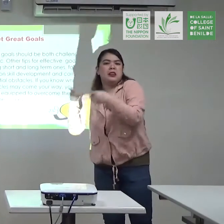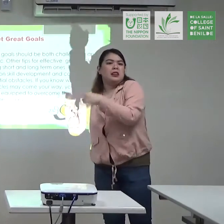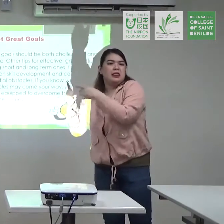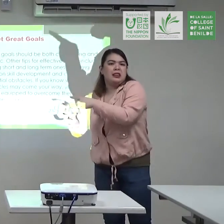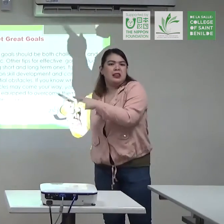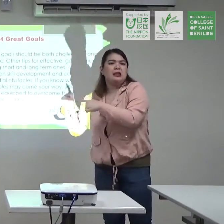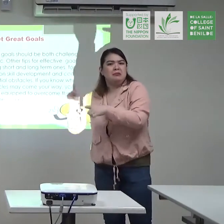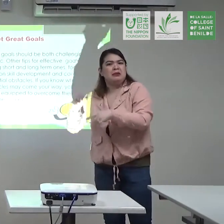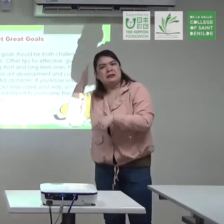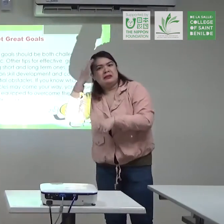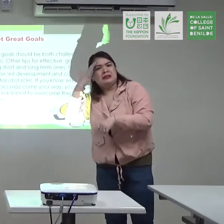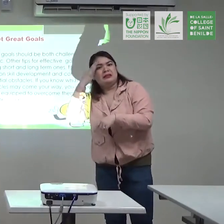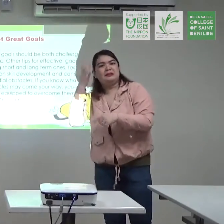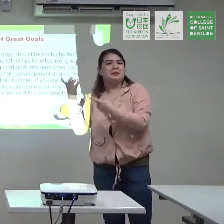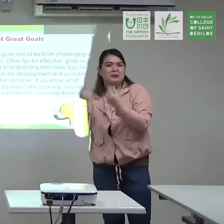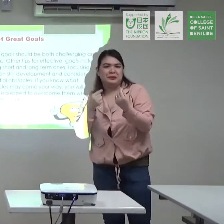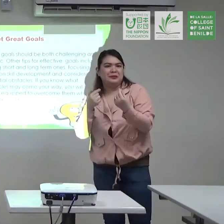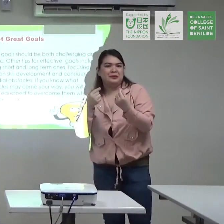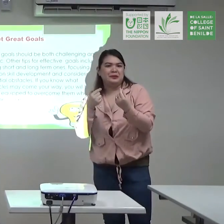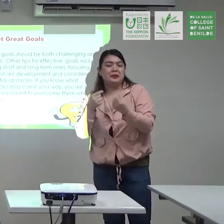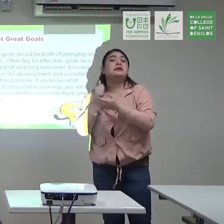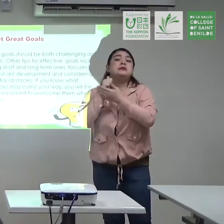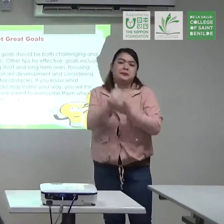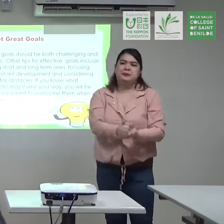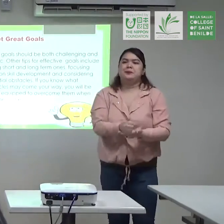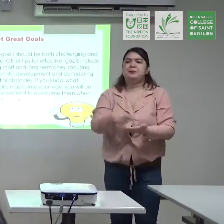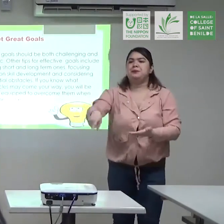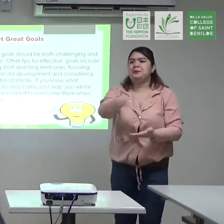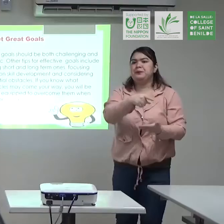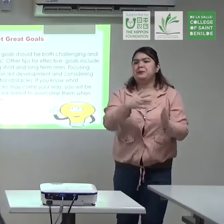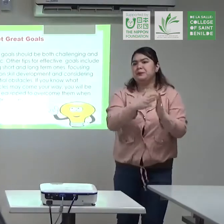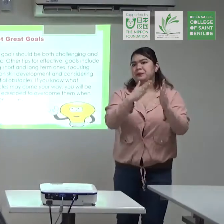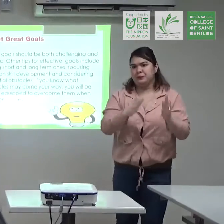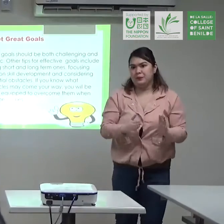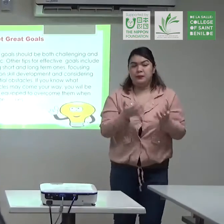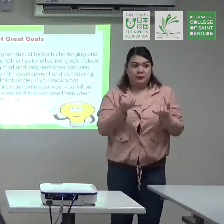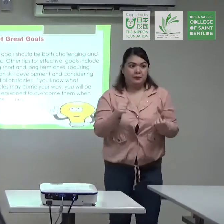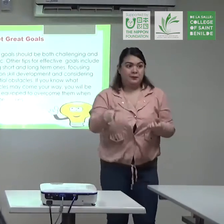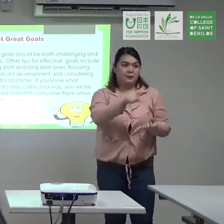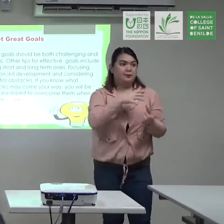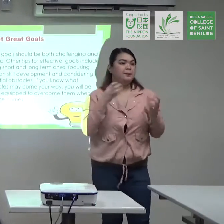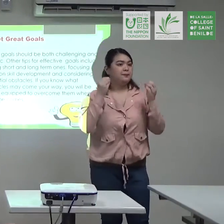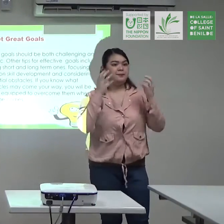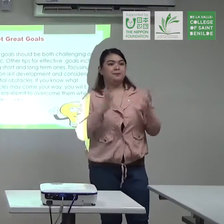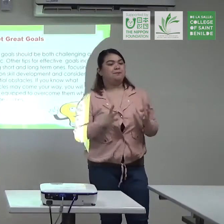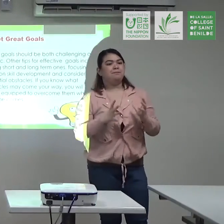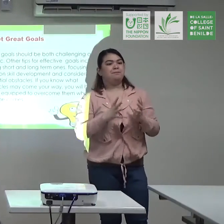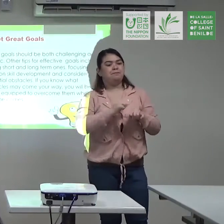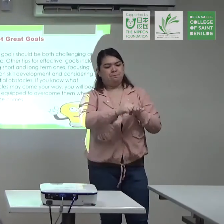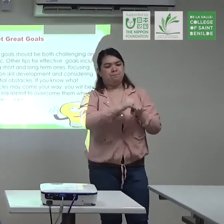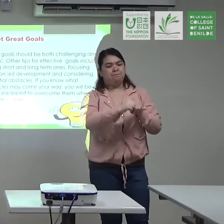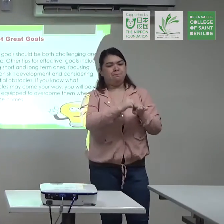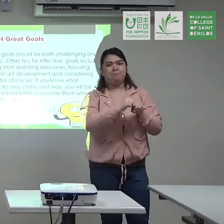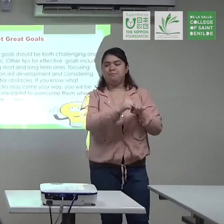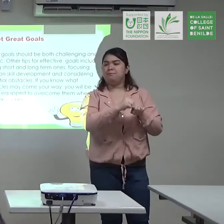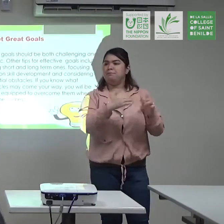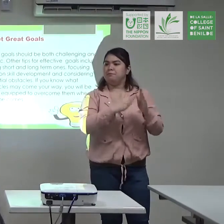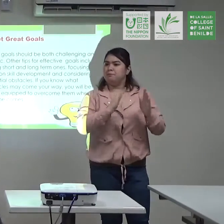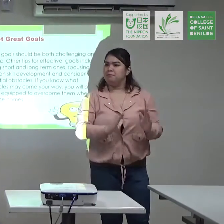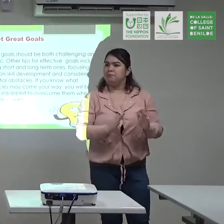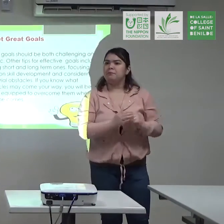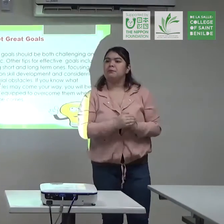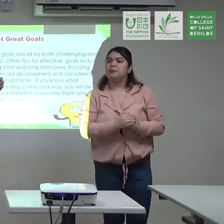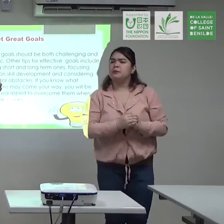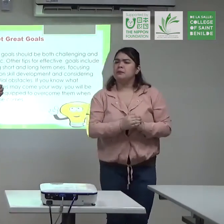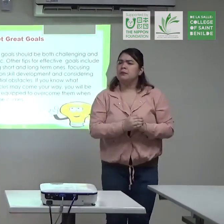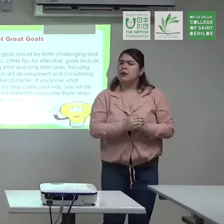You can develop with the students. As teachers, you can develop in them. How can you come up